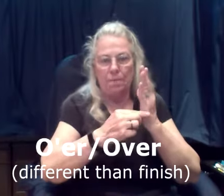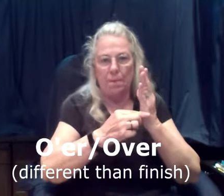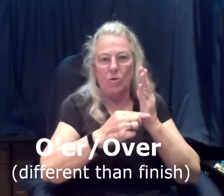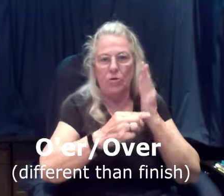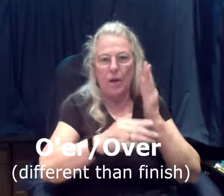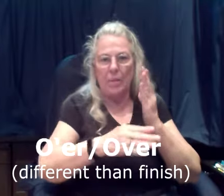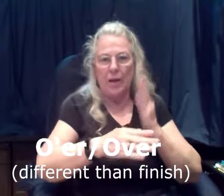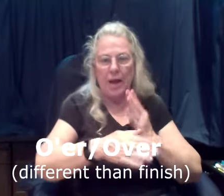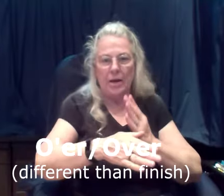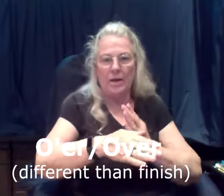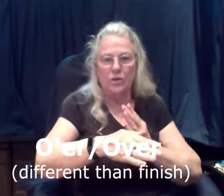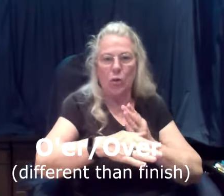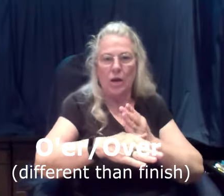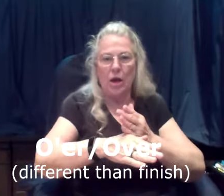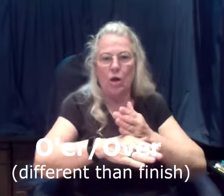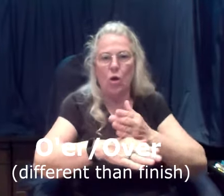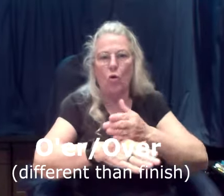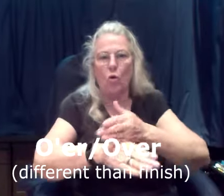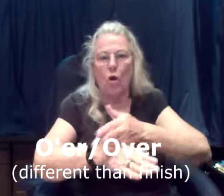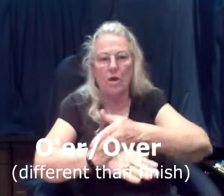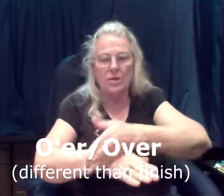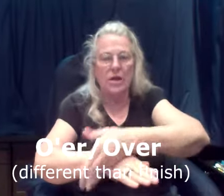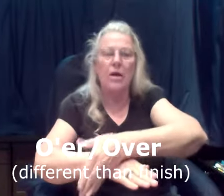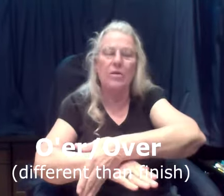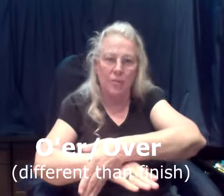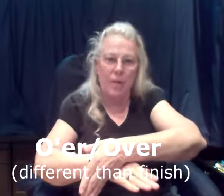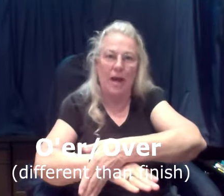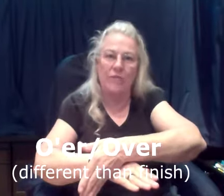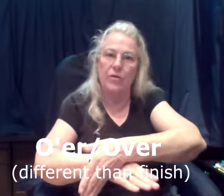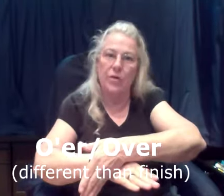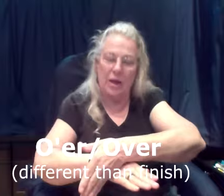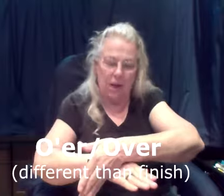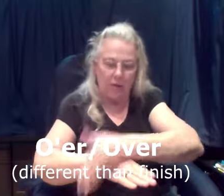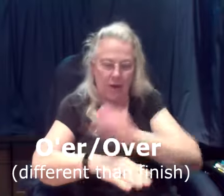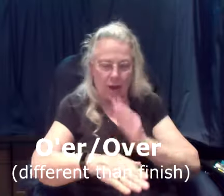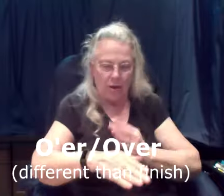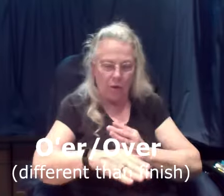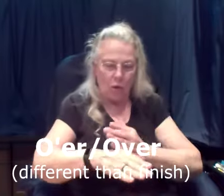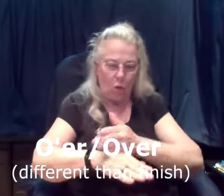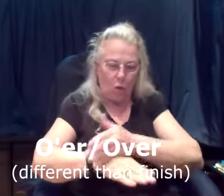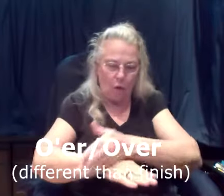your dominant hand is going across the back of your non-dominant hand. Or.